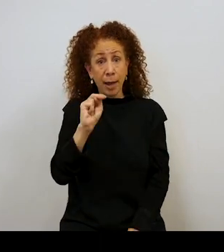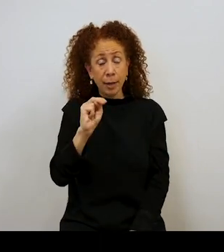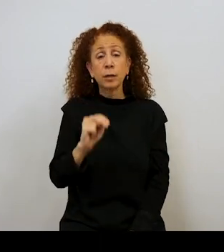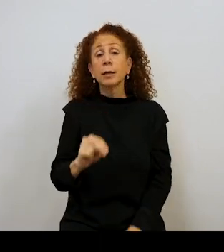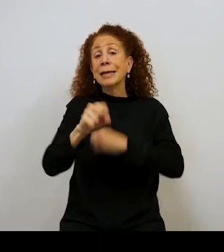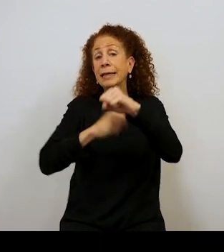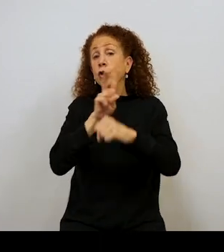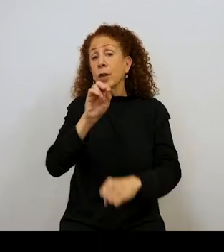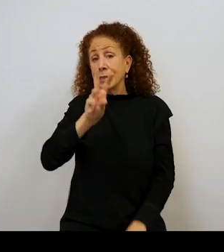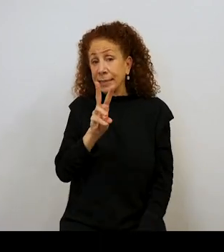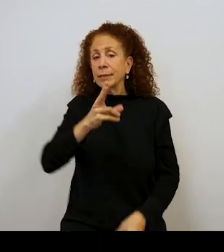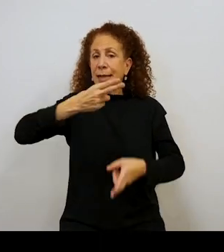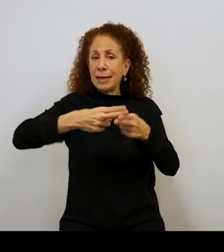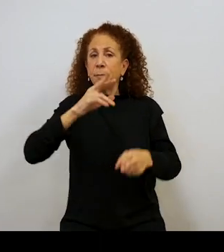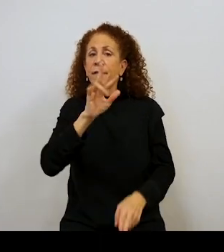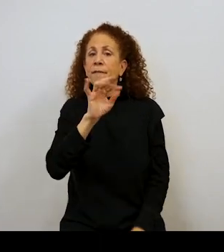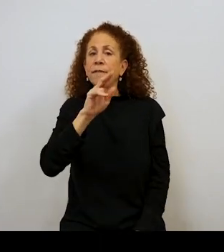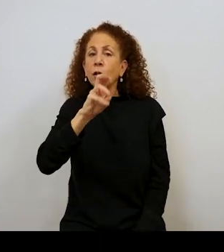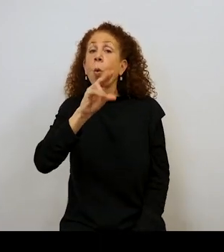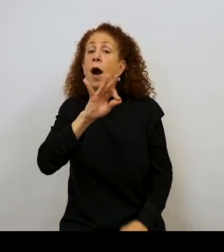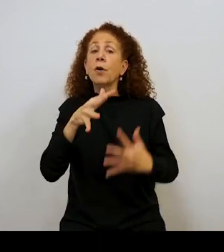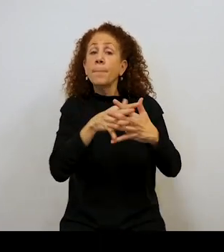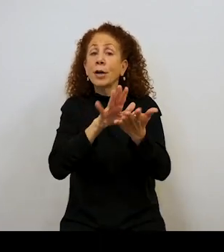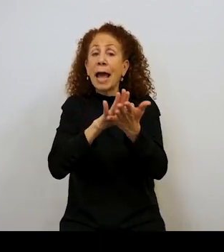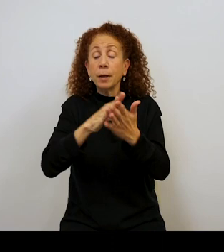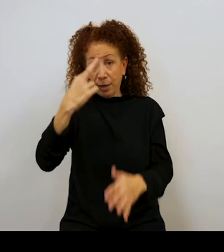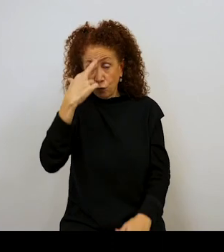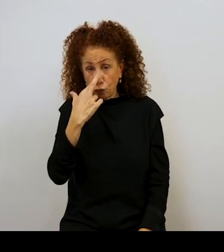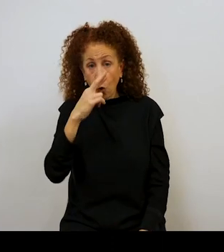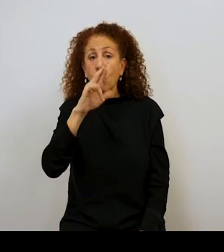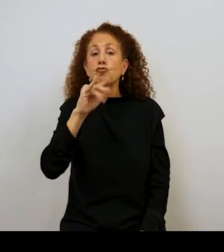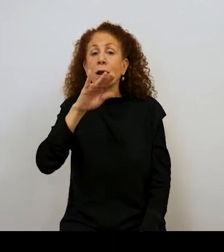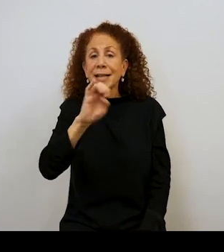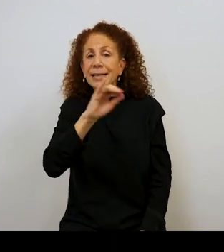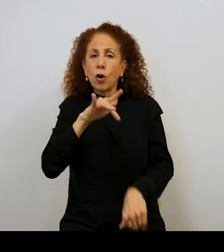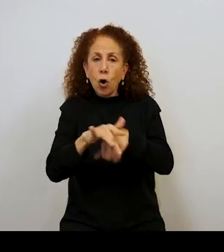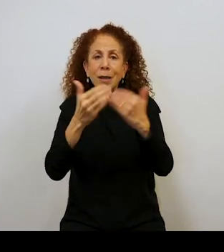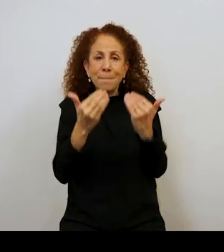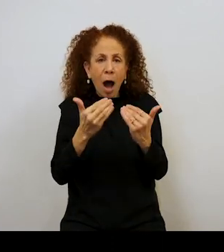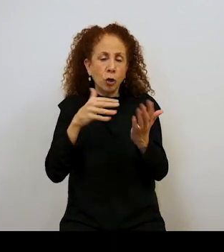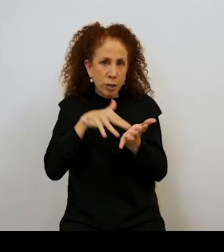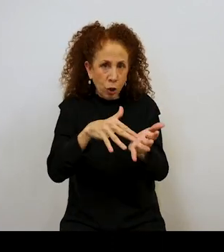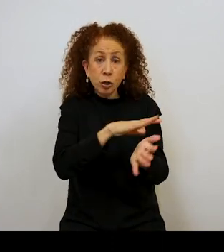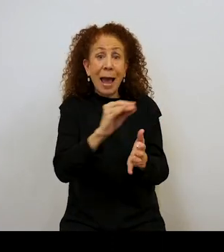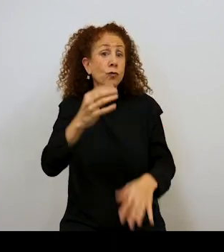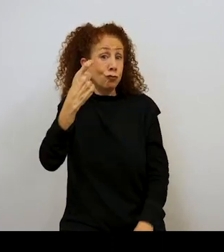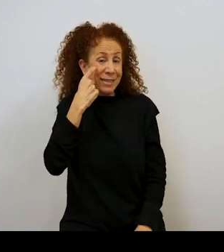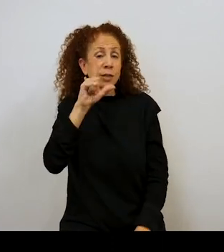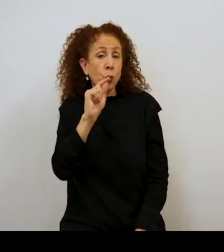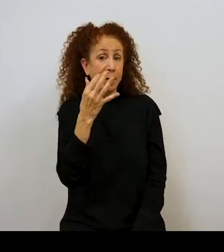In 2006, she was named a Fellow of the American Academy in Rome in Renaissance and Early Modern Scholarship. And very recently,